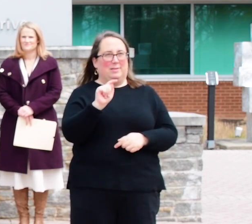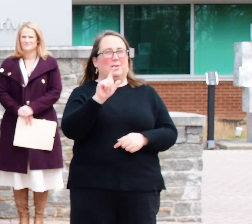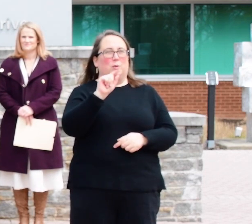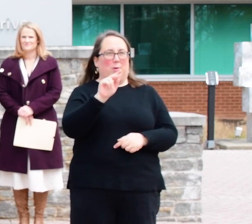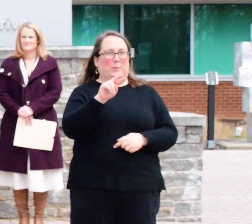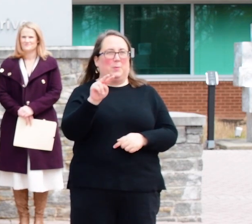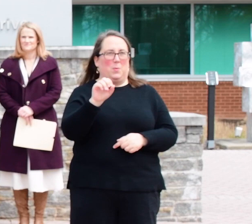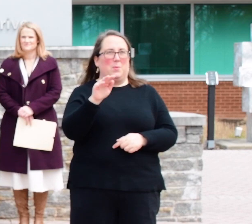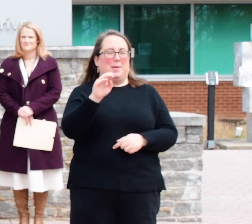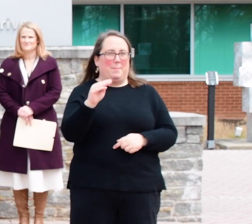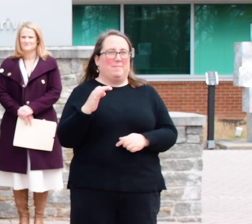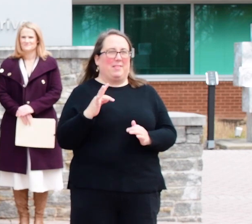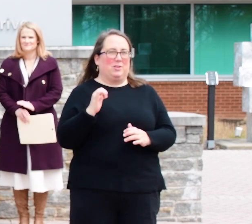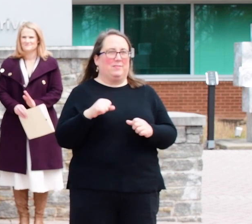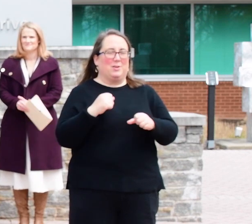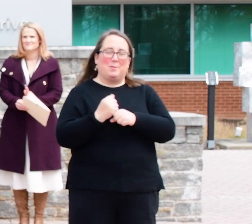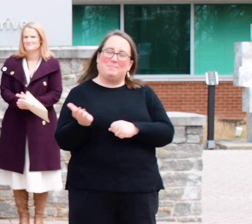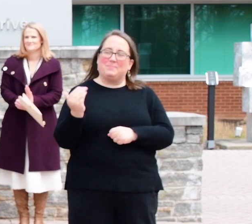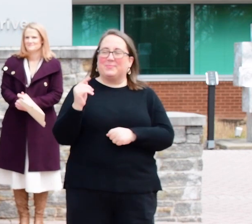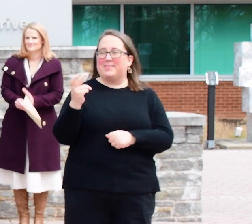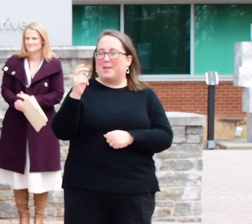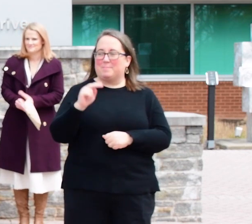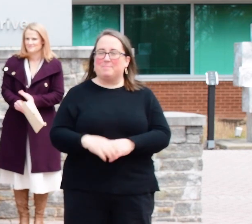OEM Volunteer of the Year. If you come up, Dan.